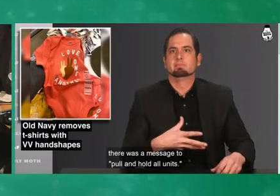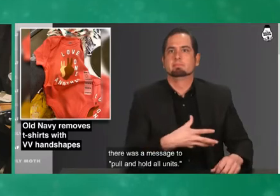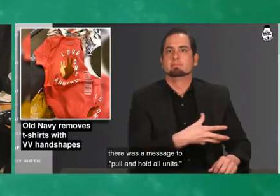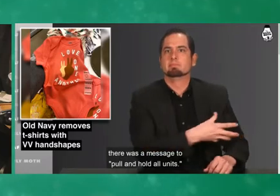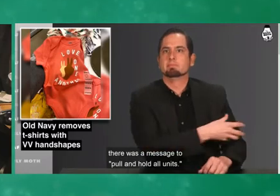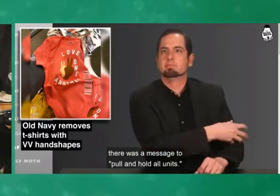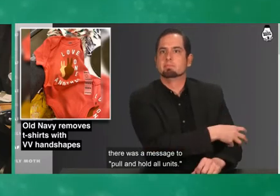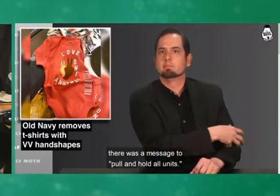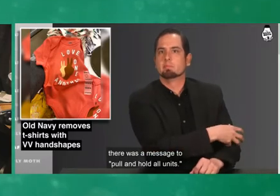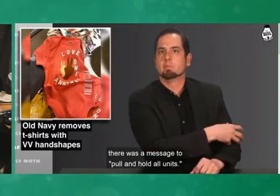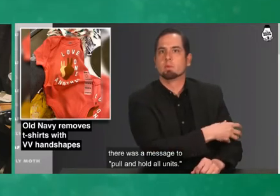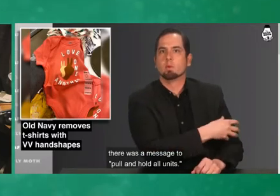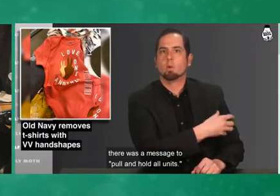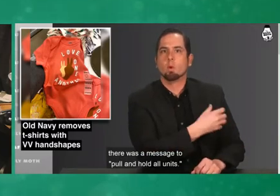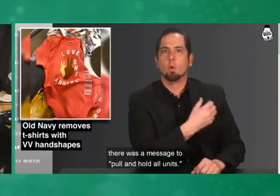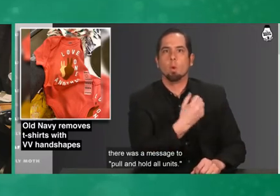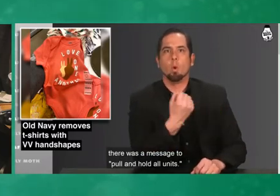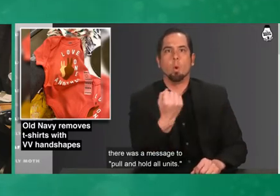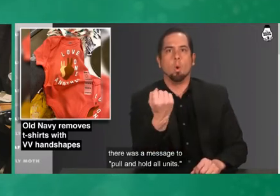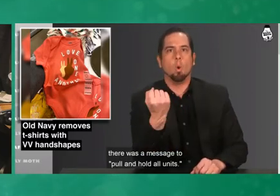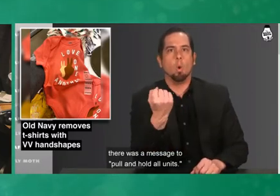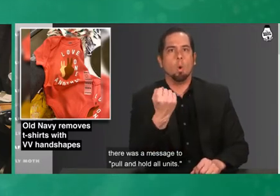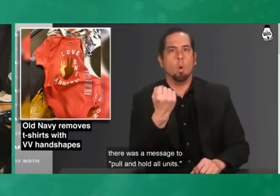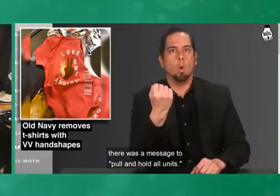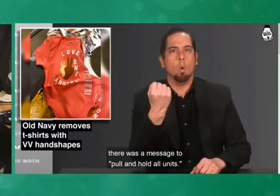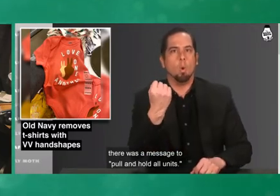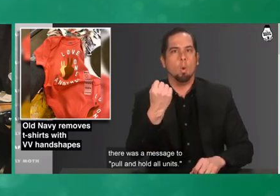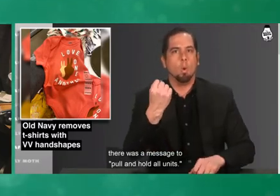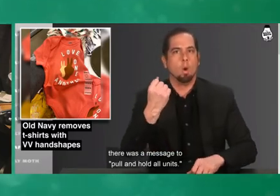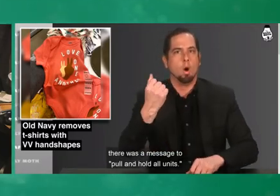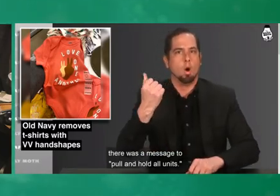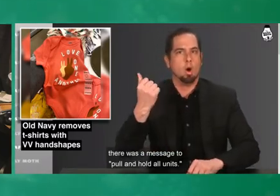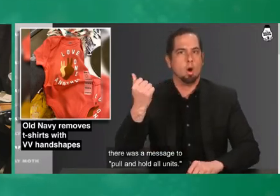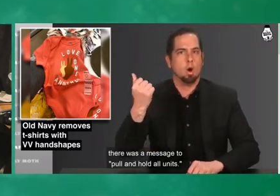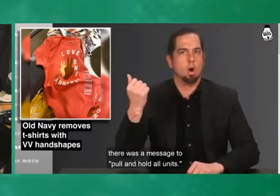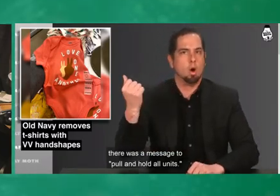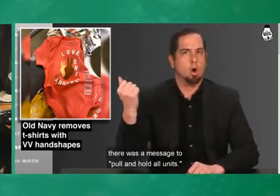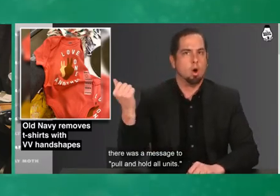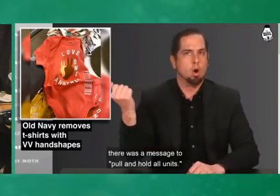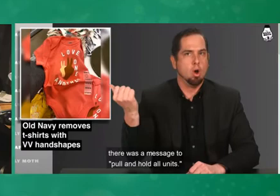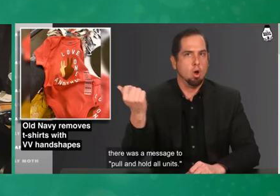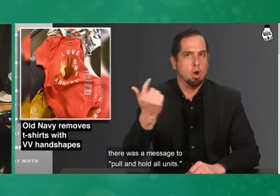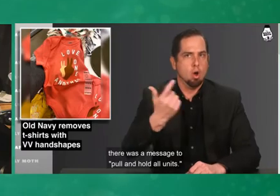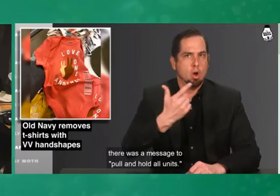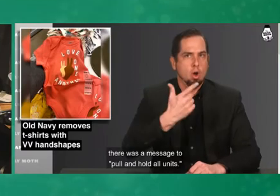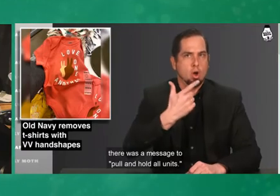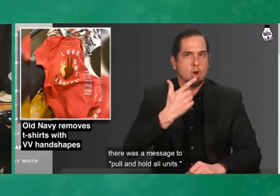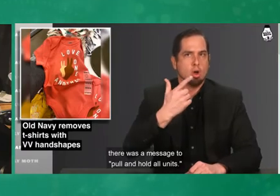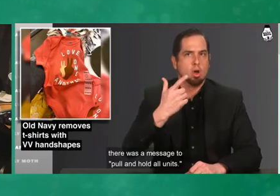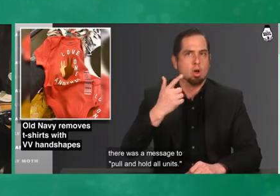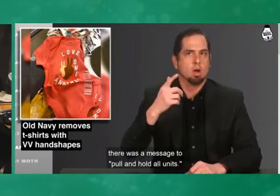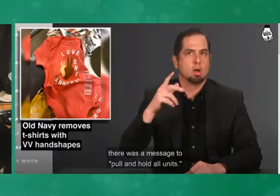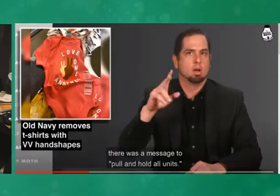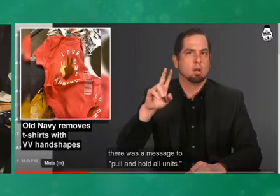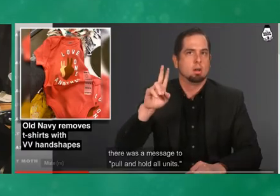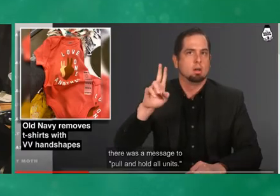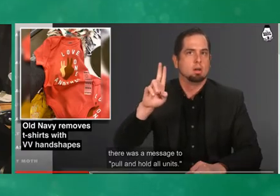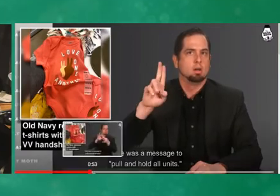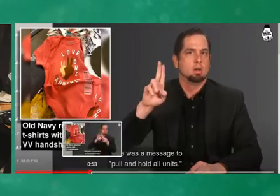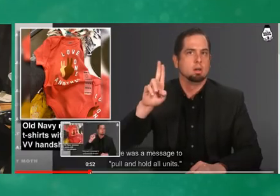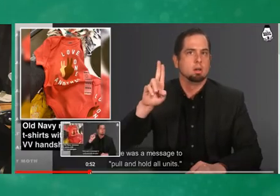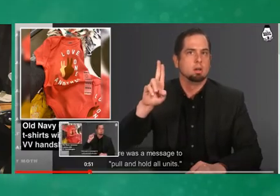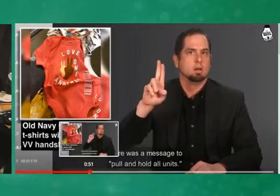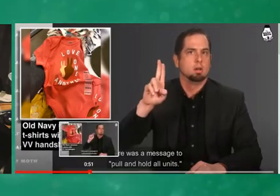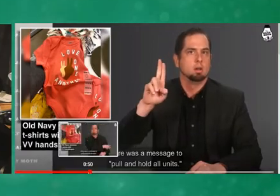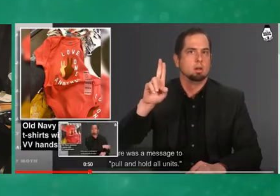all the taboo stuff and put them away, or plus put them away. And here's the classic all. That's my favorite version